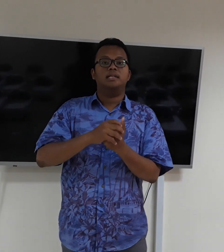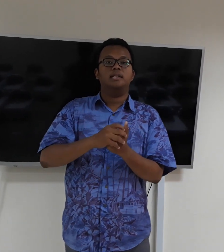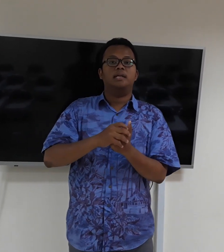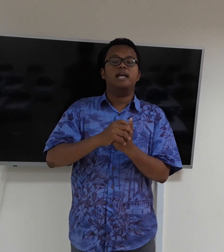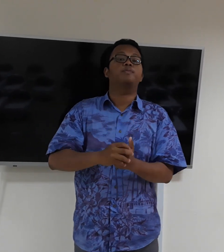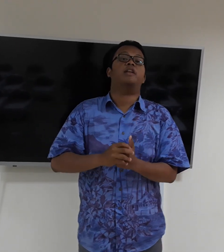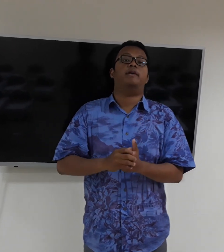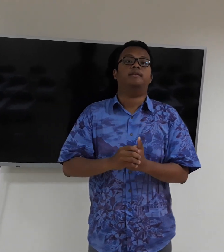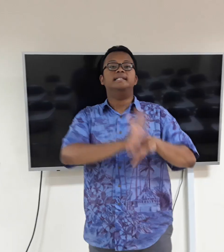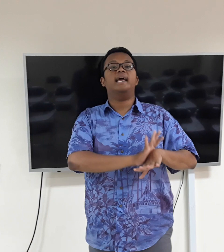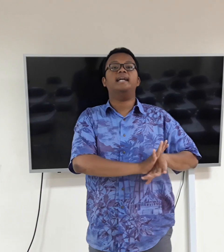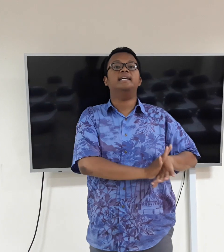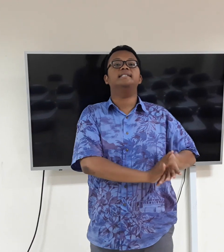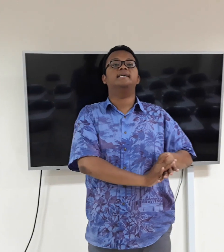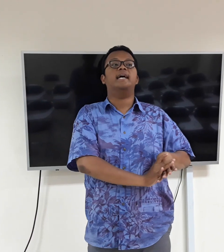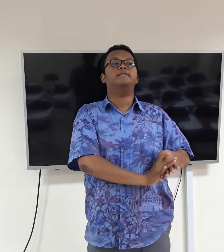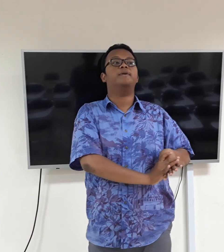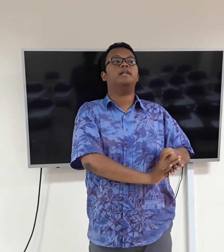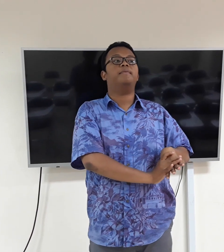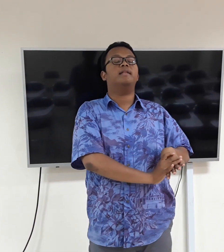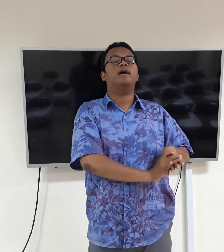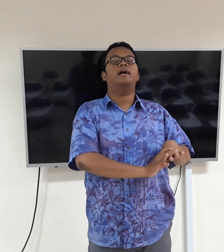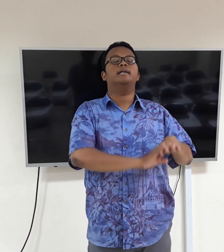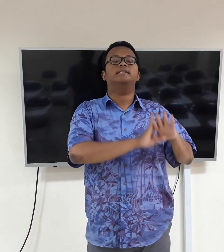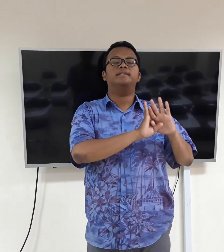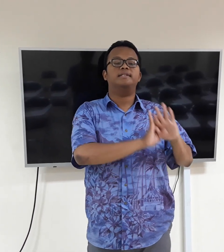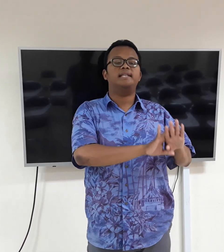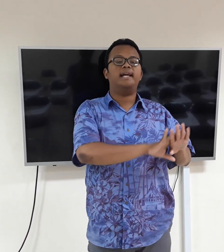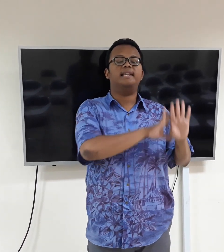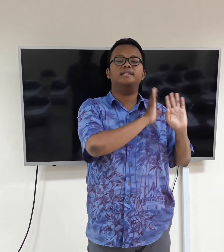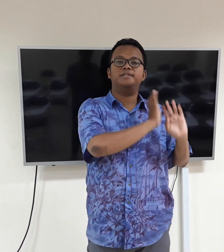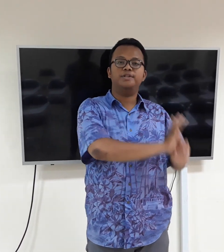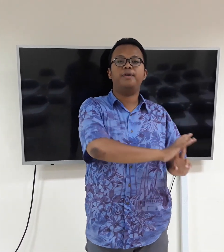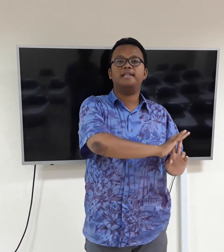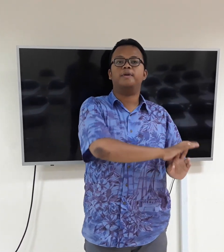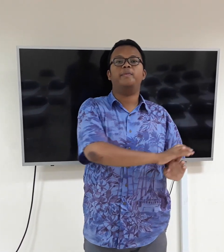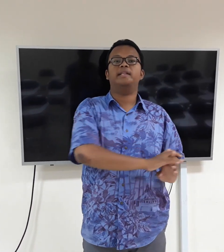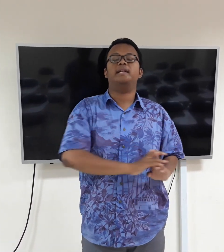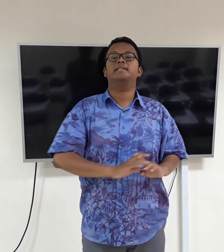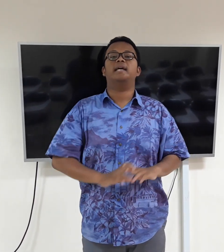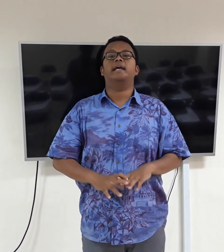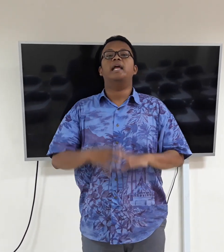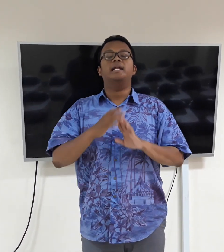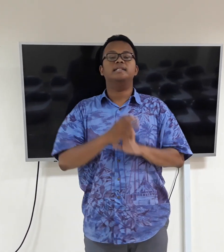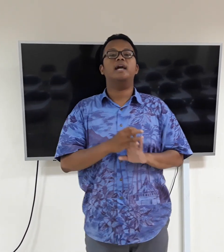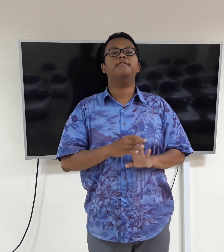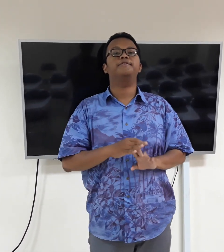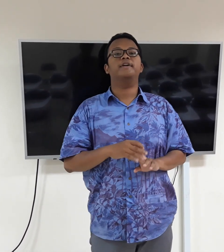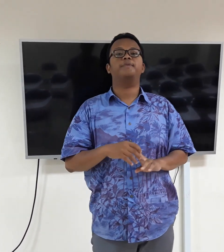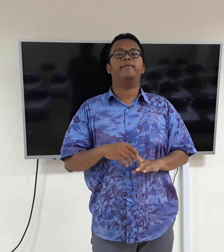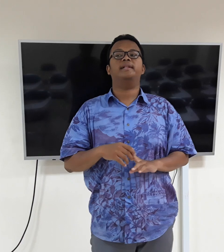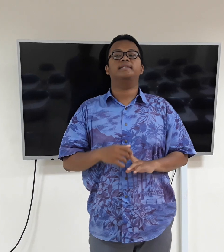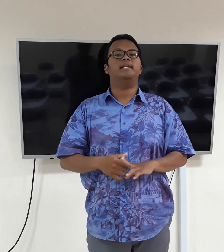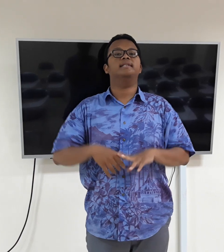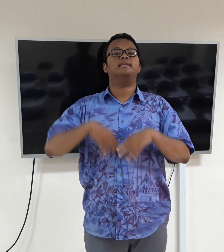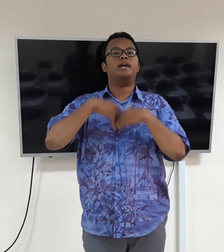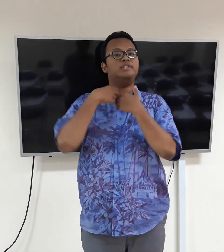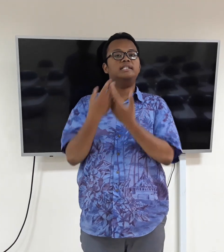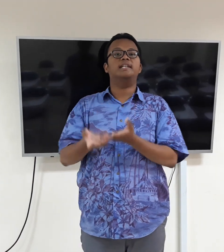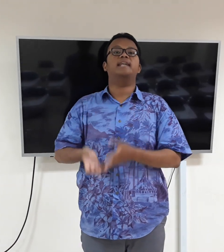the experiment. The second is the second is true experimental design. This kind of true experimental design is considered as